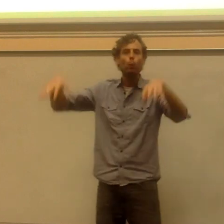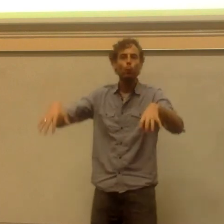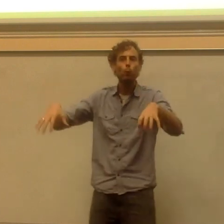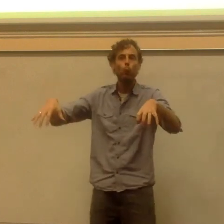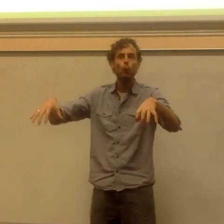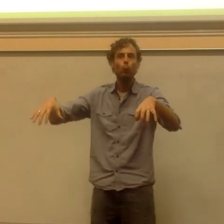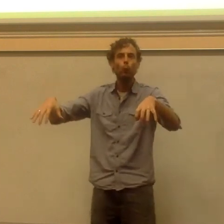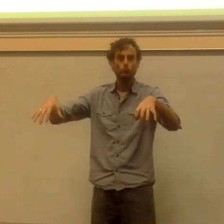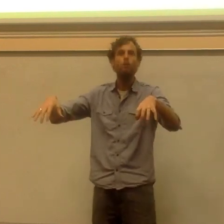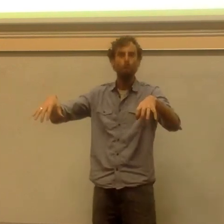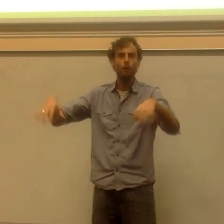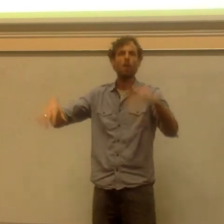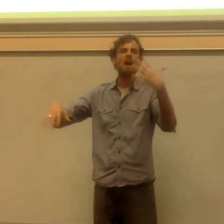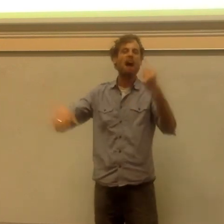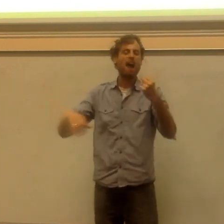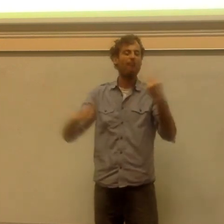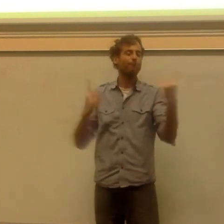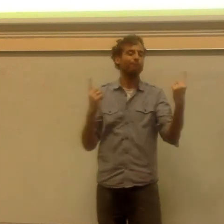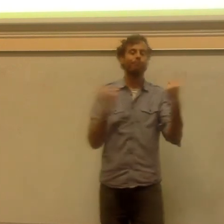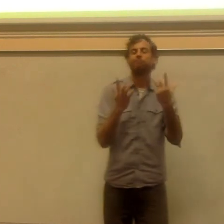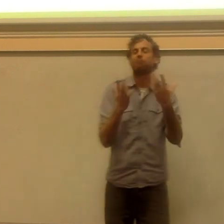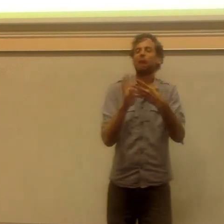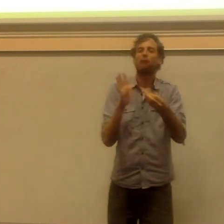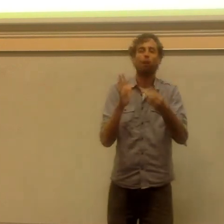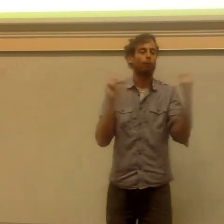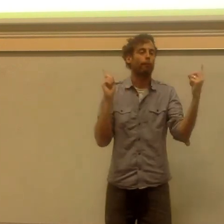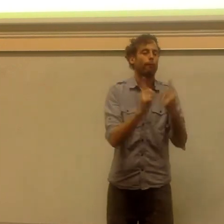is slightly different. So that tends to occur across two locations.